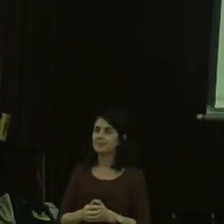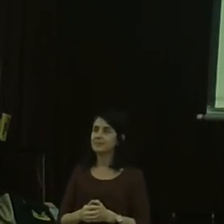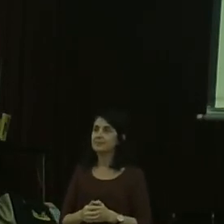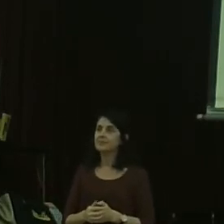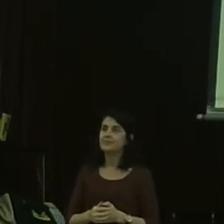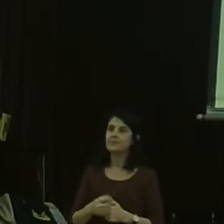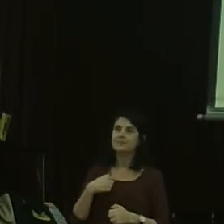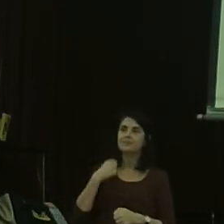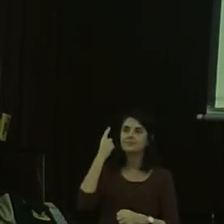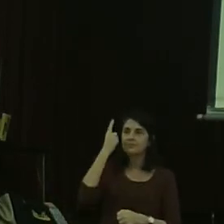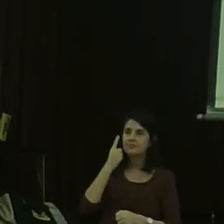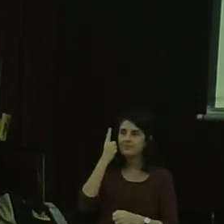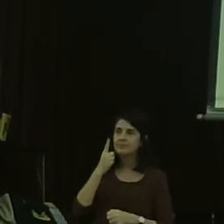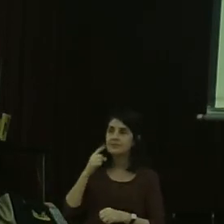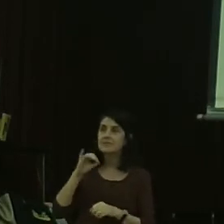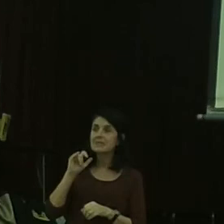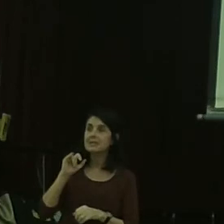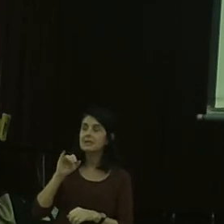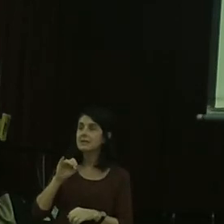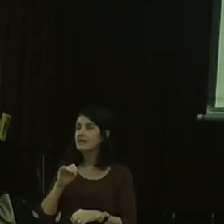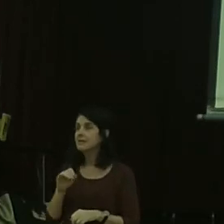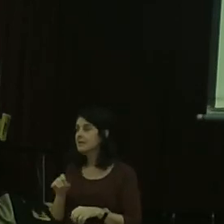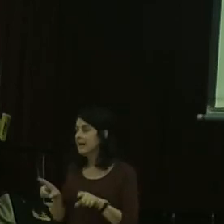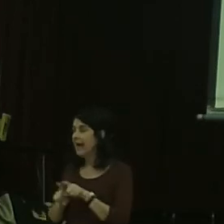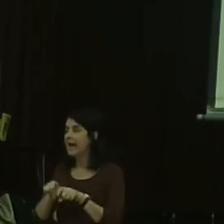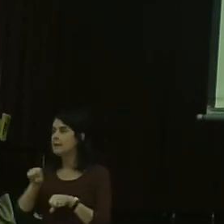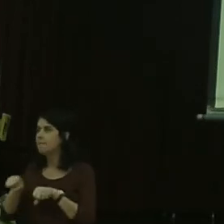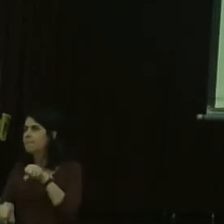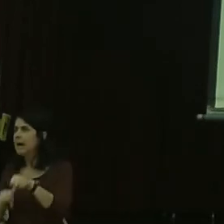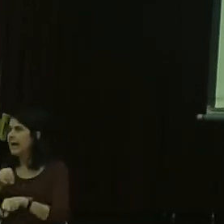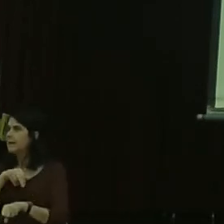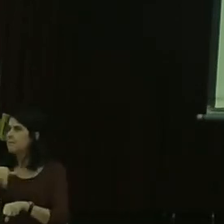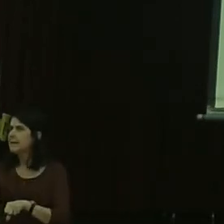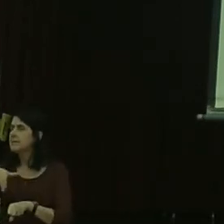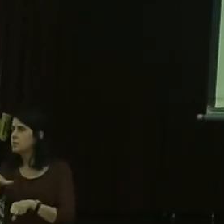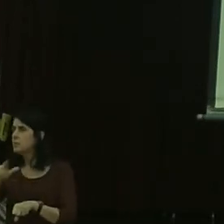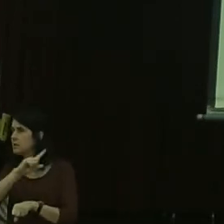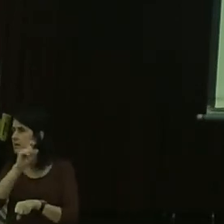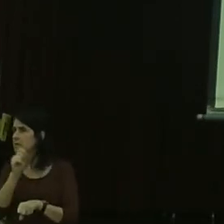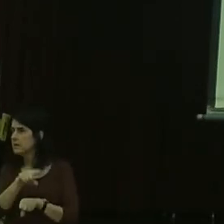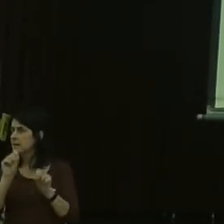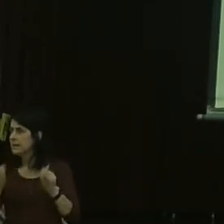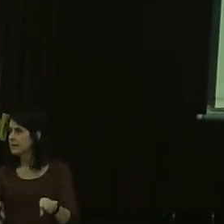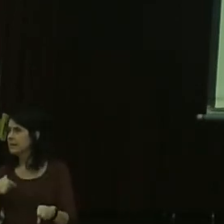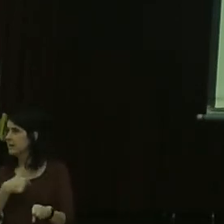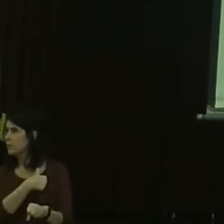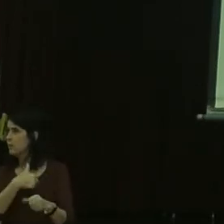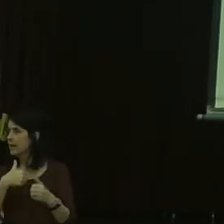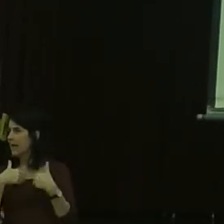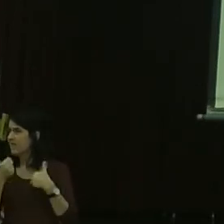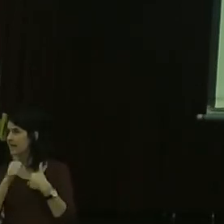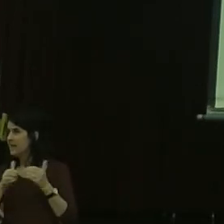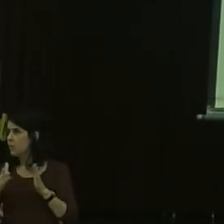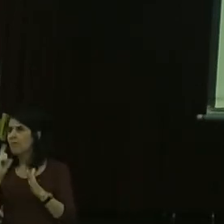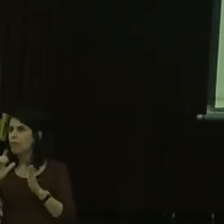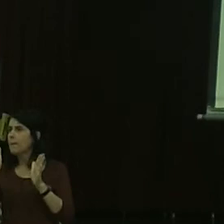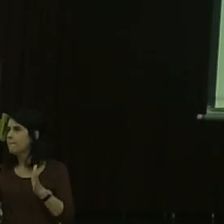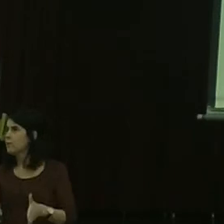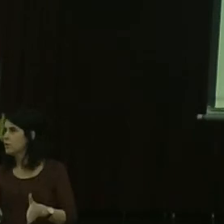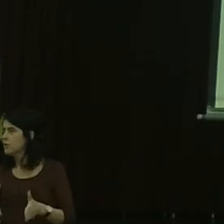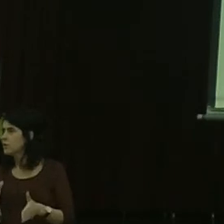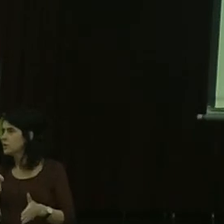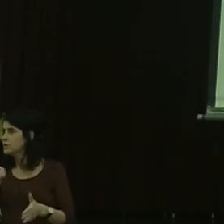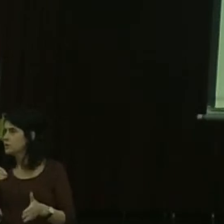answer. I was just wondering, as a bicyclist and pedestrian, is there any way for a citizen to